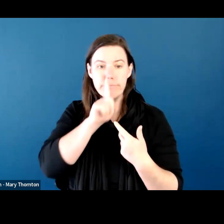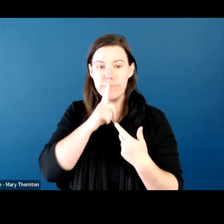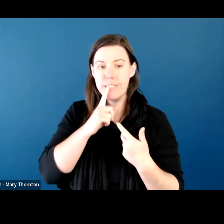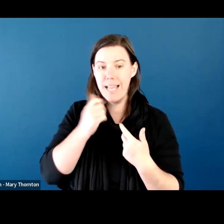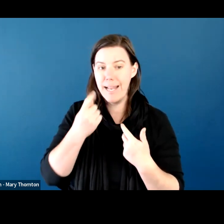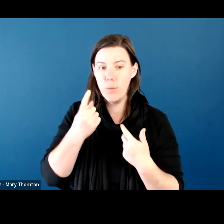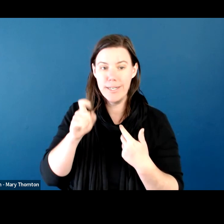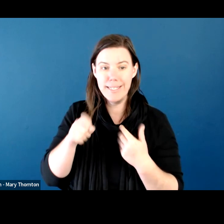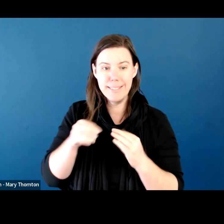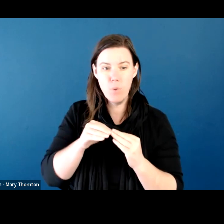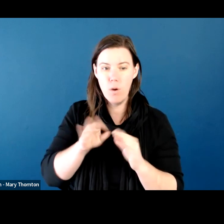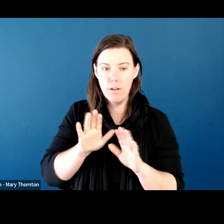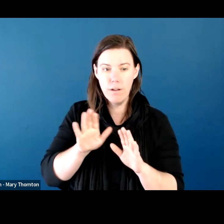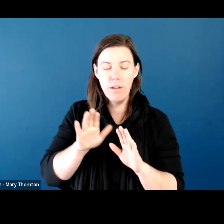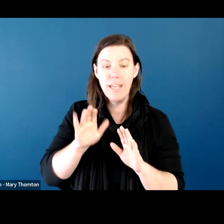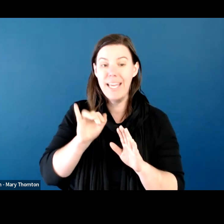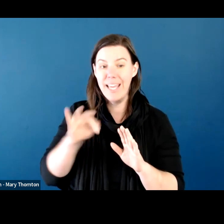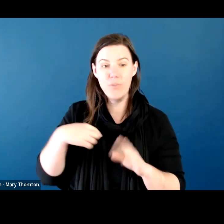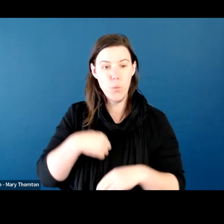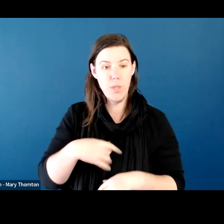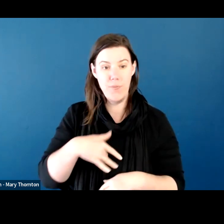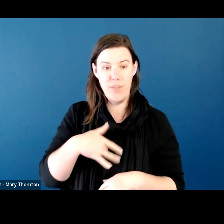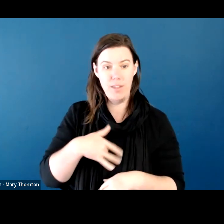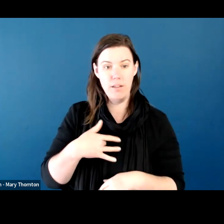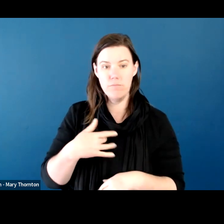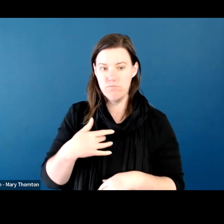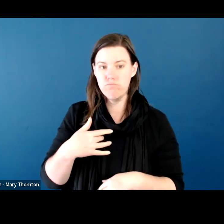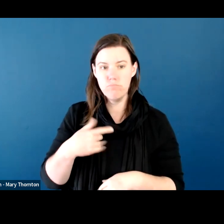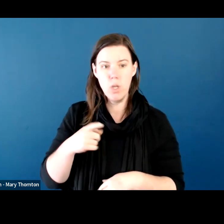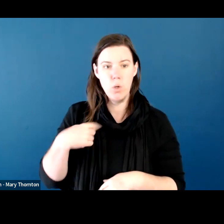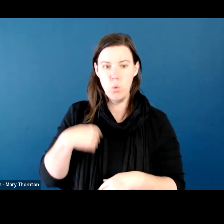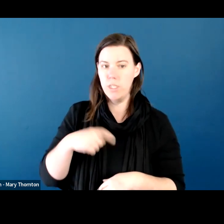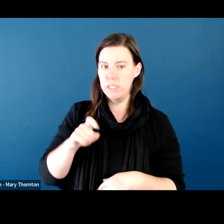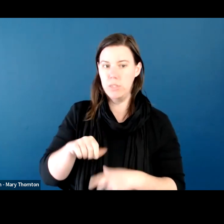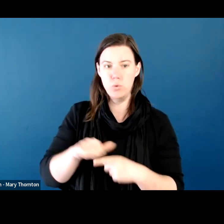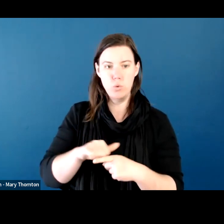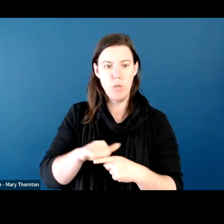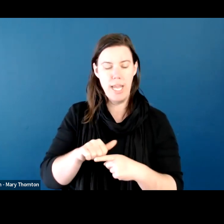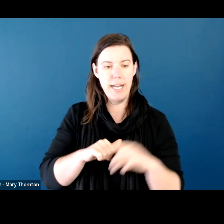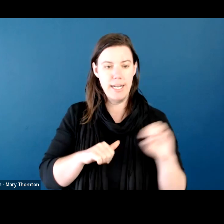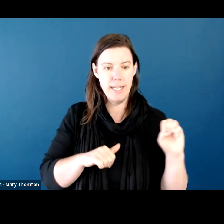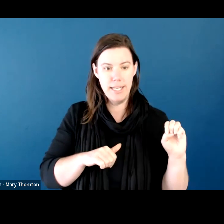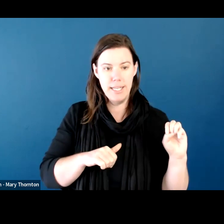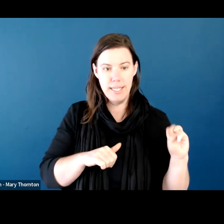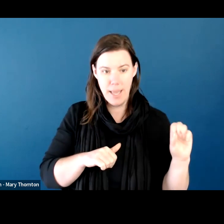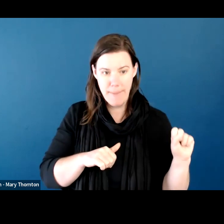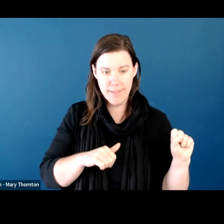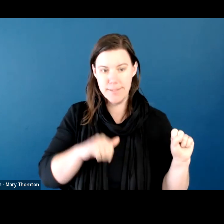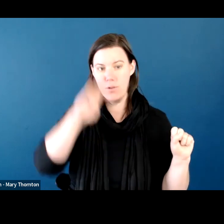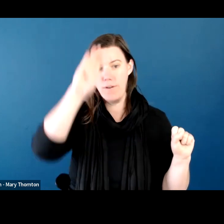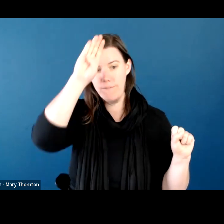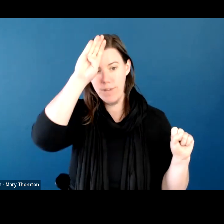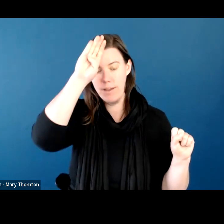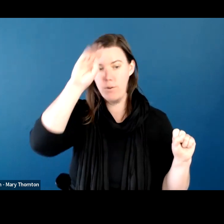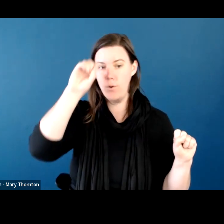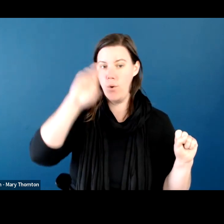that it's incumbent on us to, for example, train fire and EMS and behavioral health because they're not getting that requirement now,